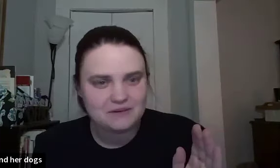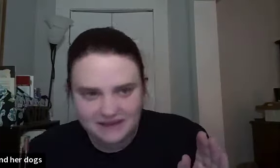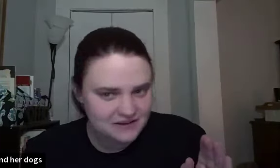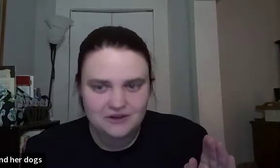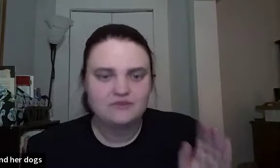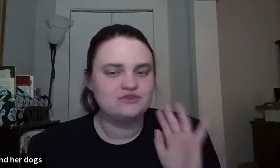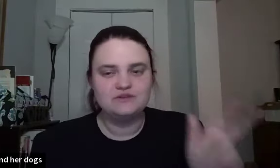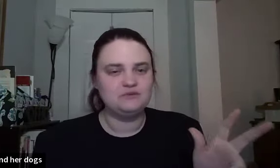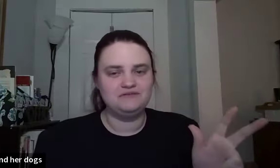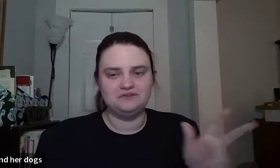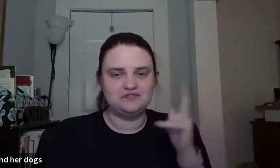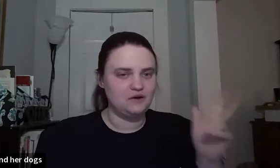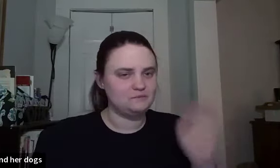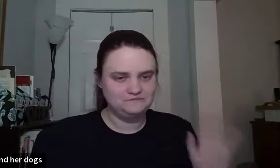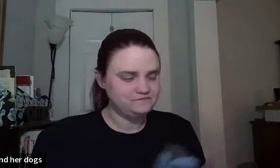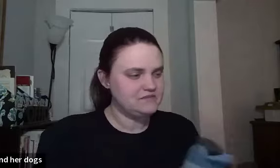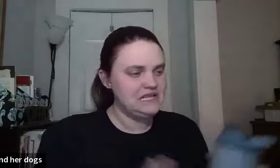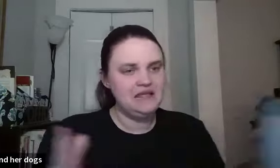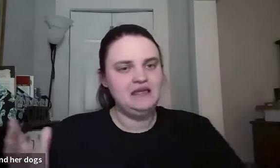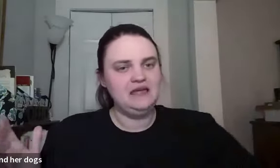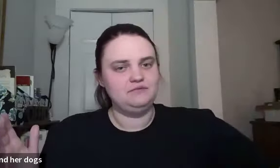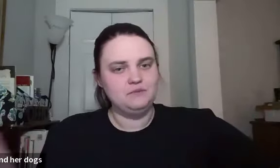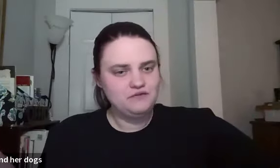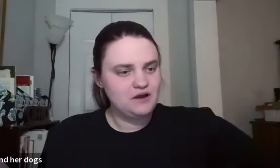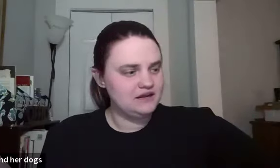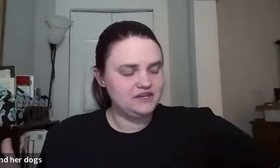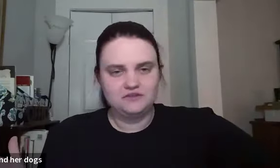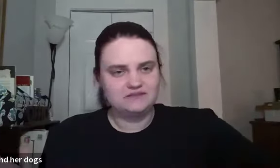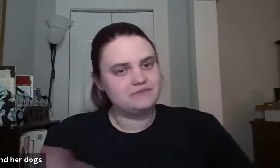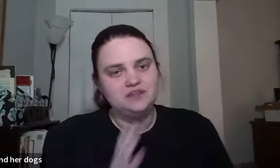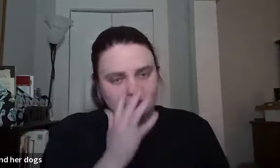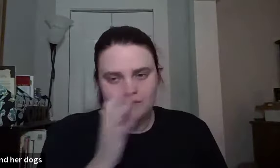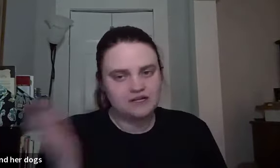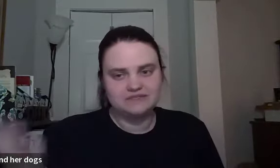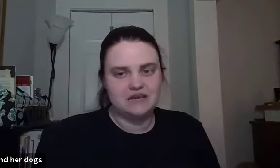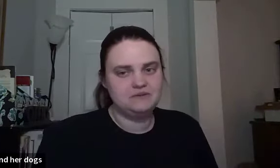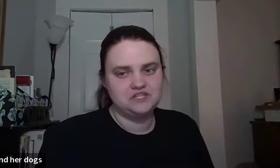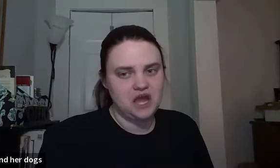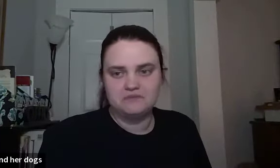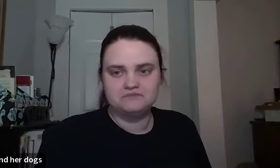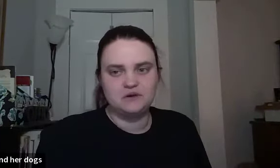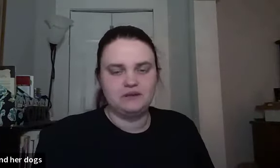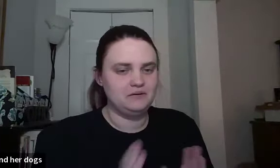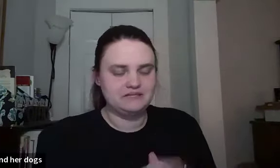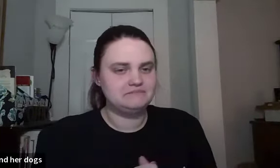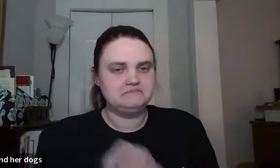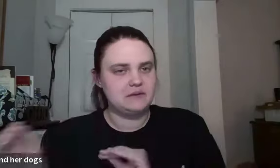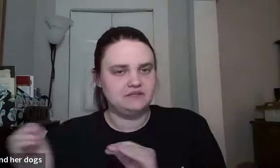like, there's only 3 of you. So if we move on and then you think of something, you're more than welcome to type it in the chat. So we can always stop and do